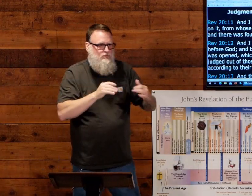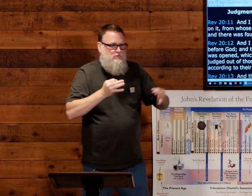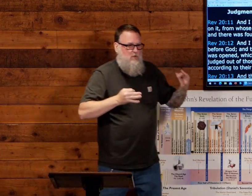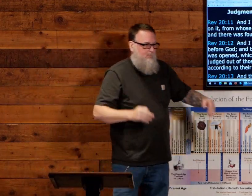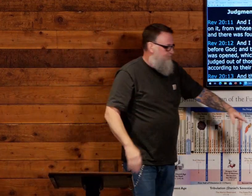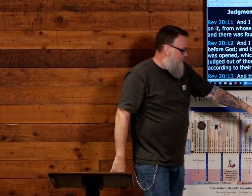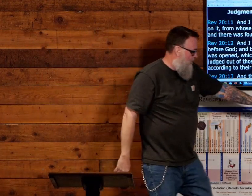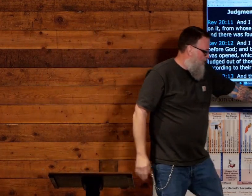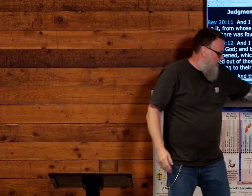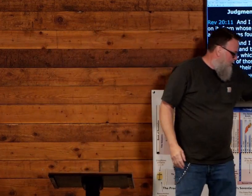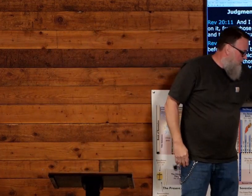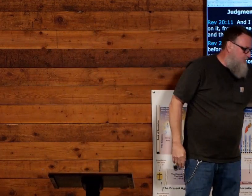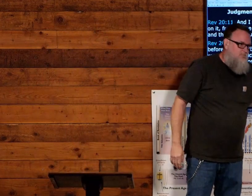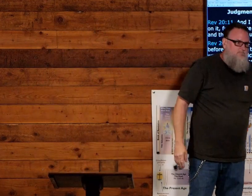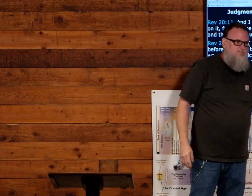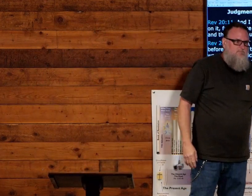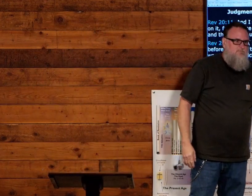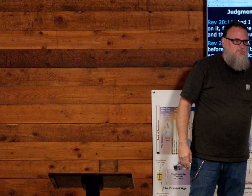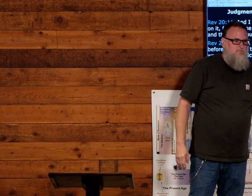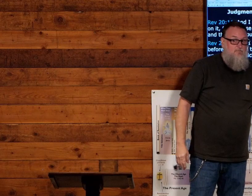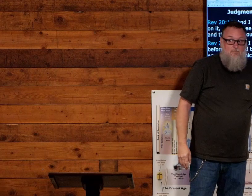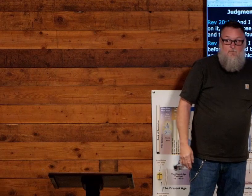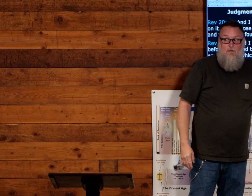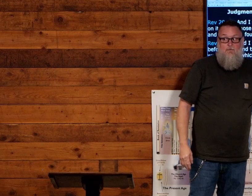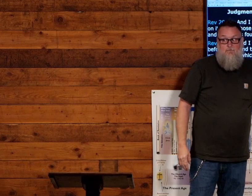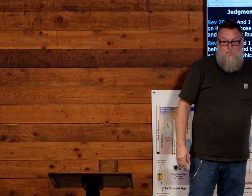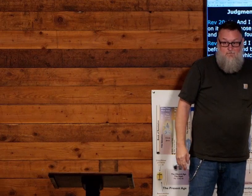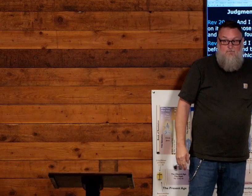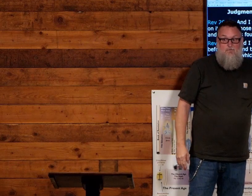And now those people will face this judgment.